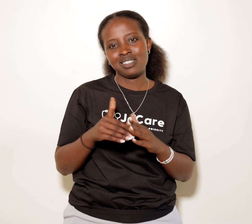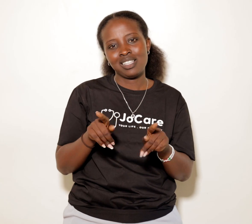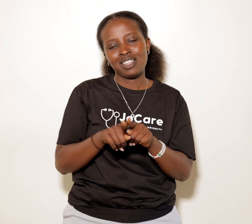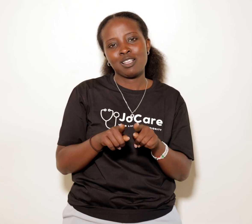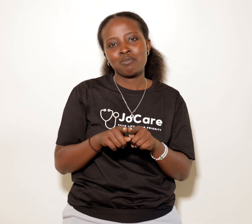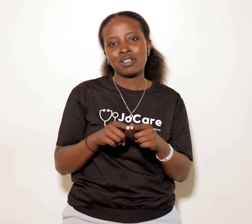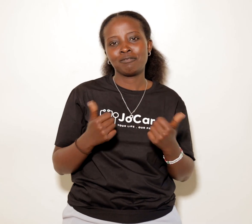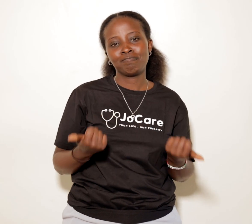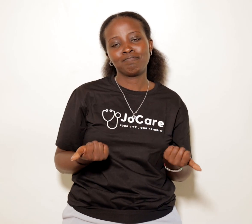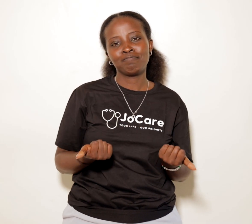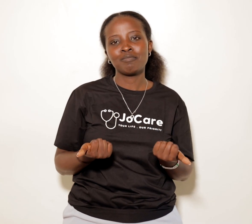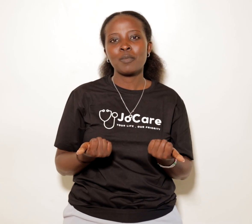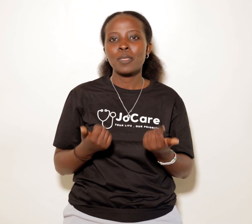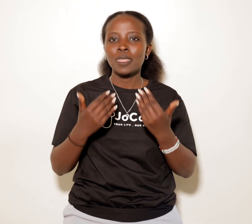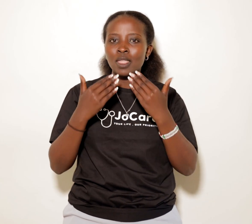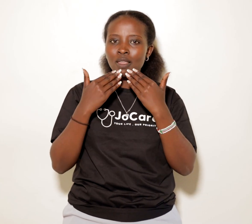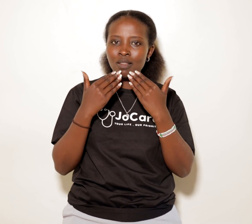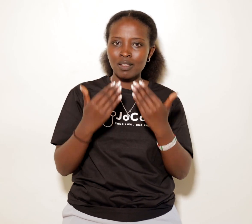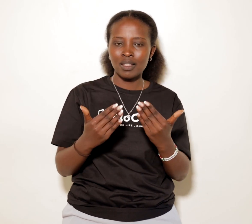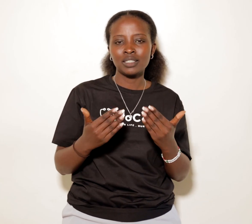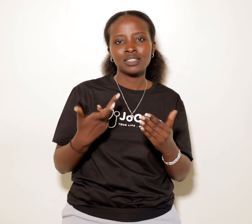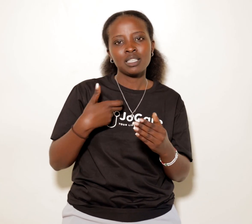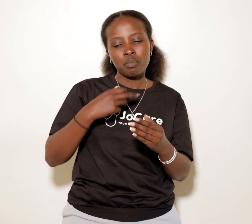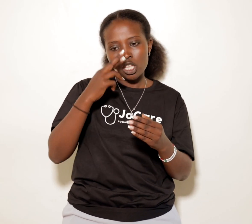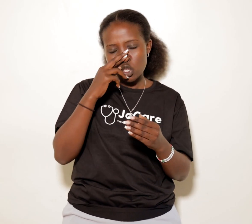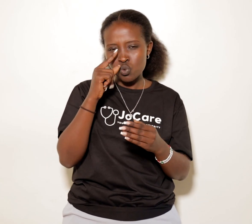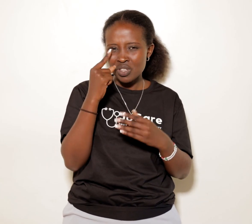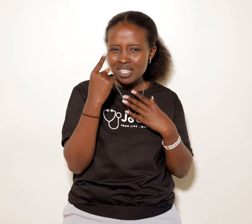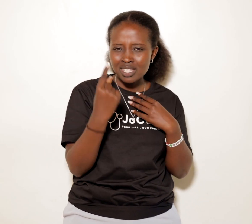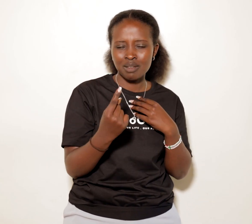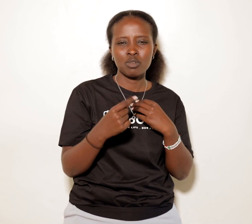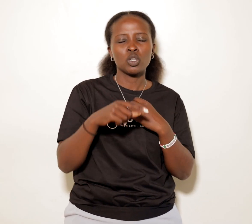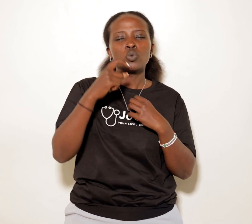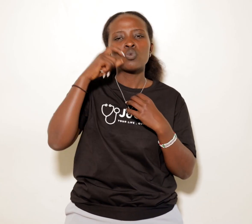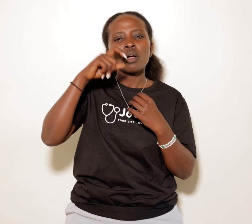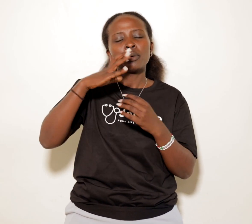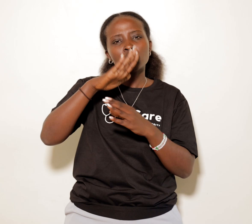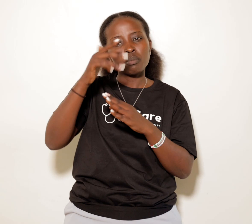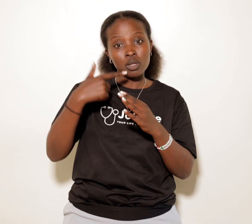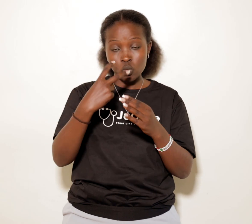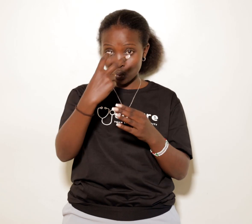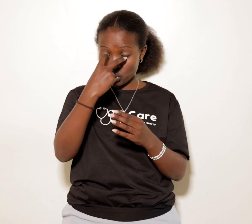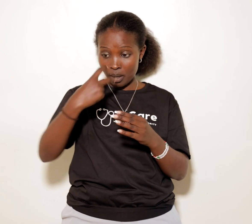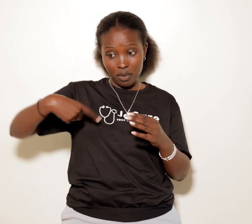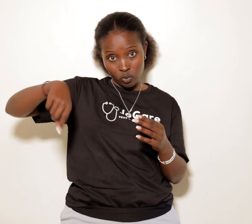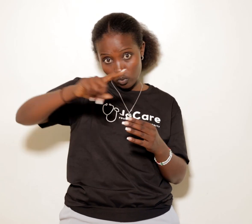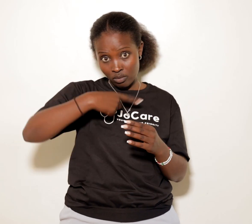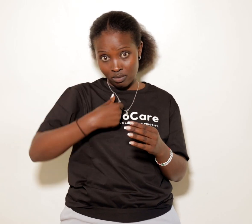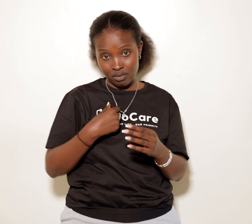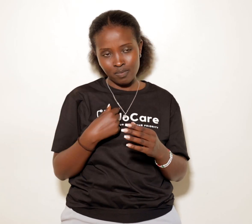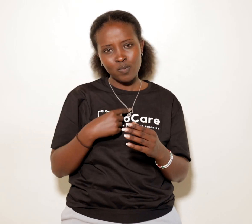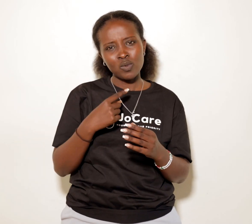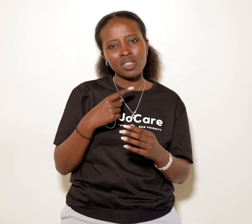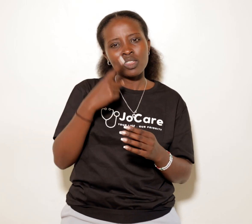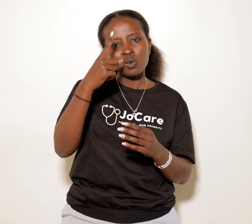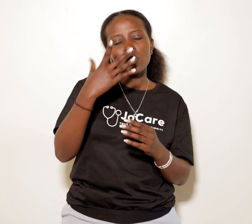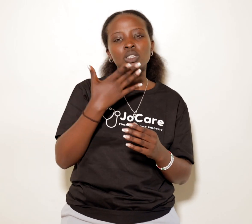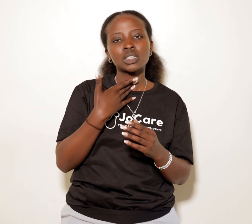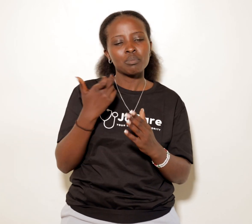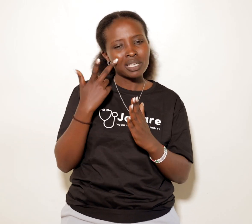3 key summary for someone who is watching us, who is going to retain